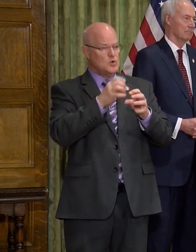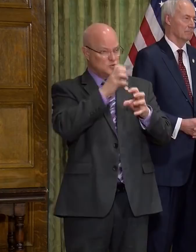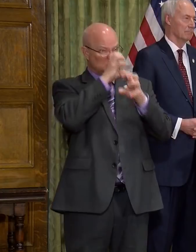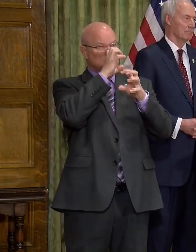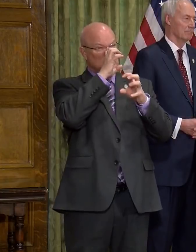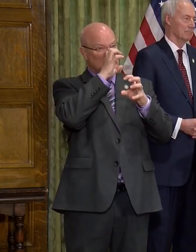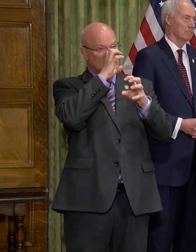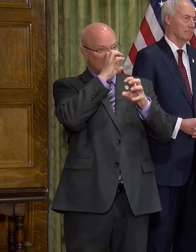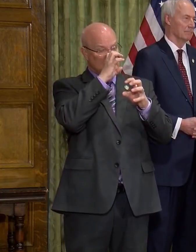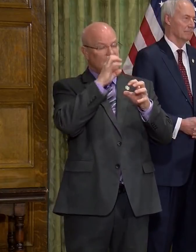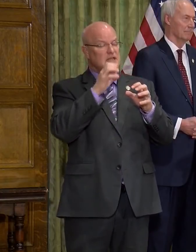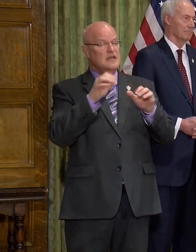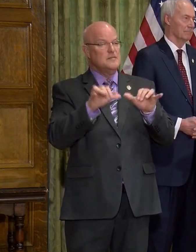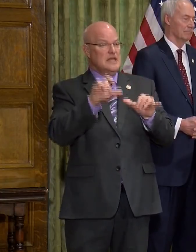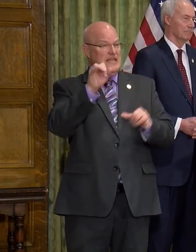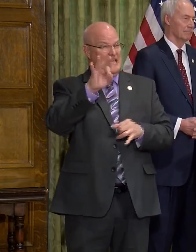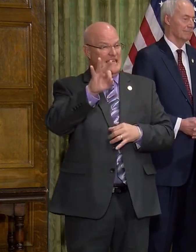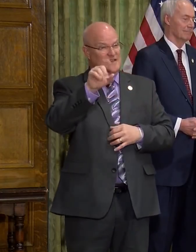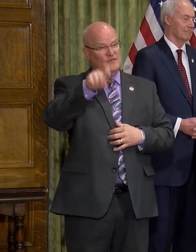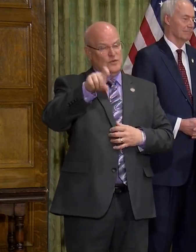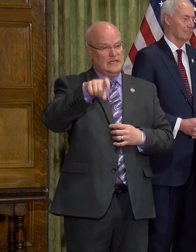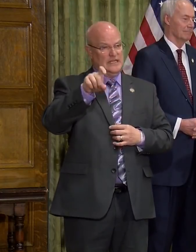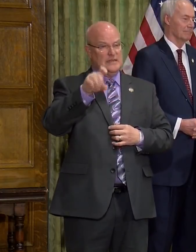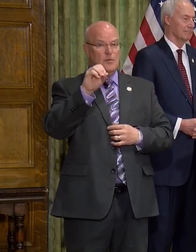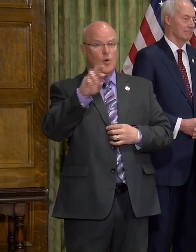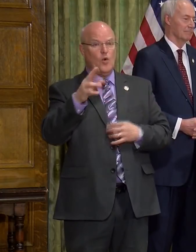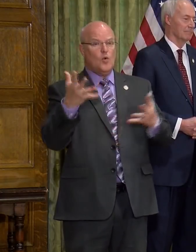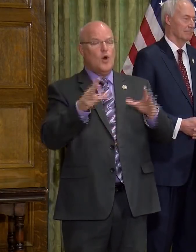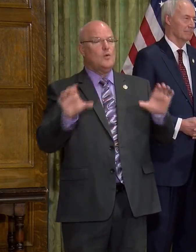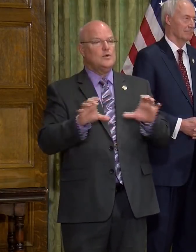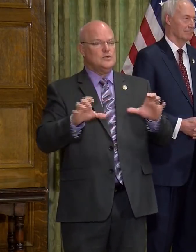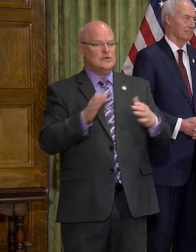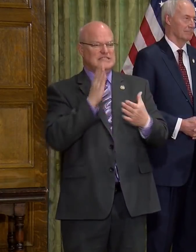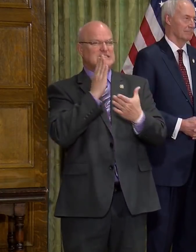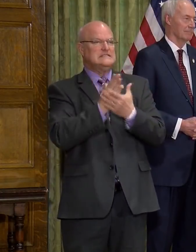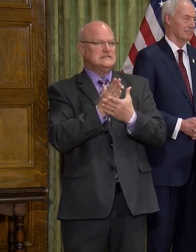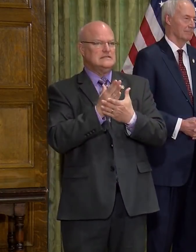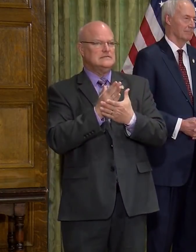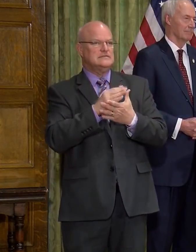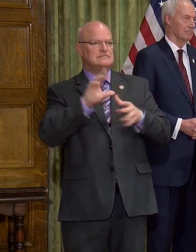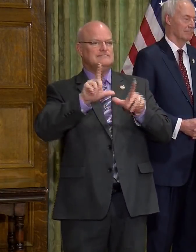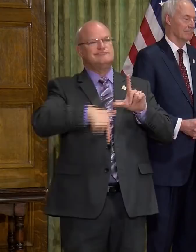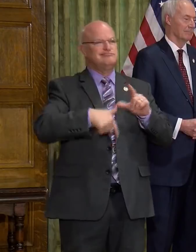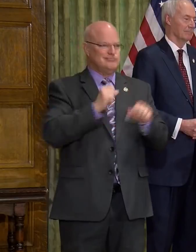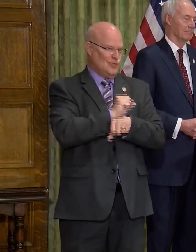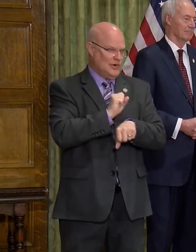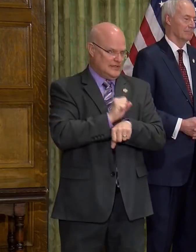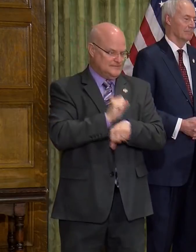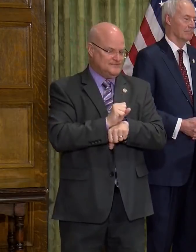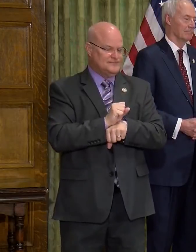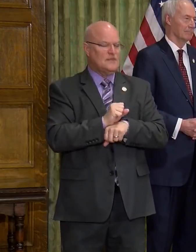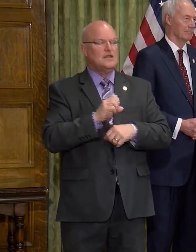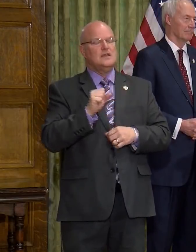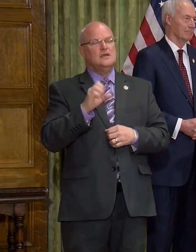stringent measures if we need them or if what we're doing stops working.